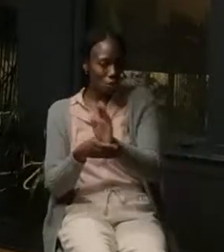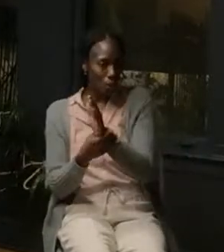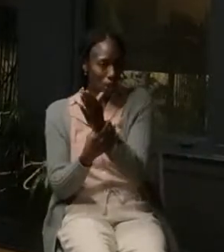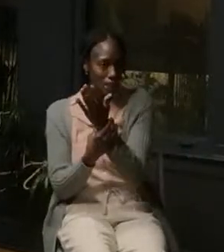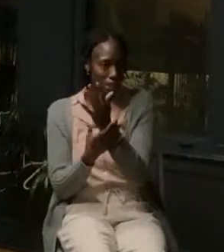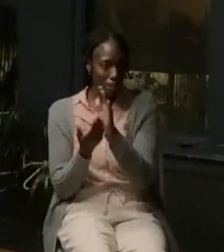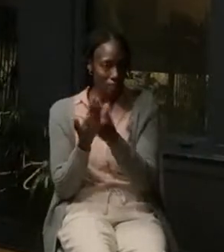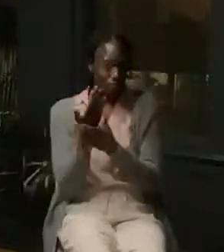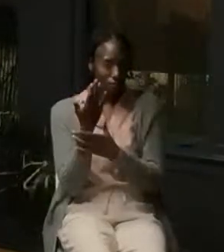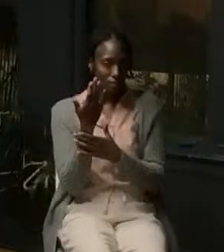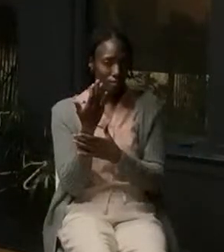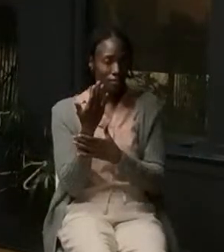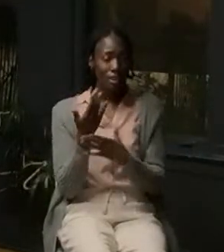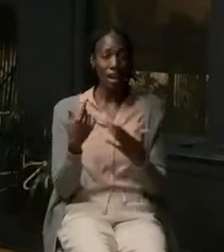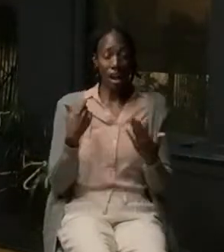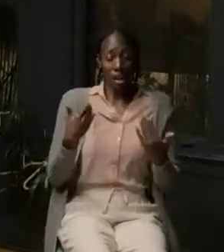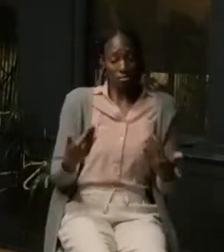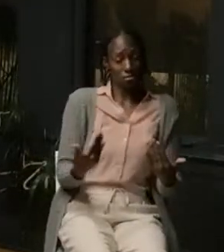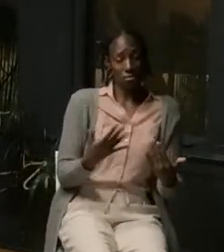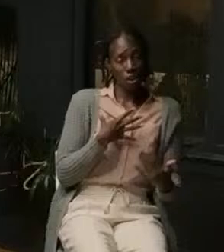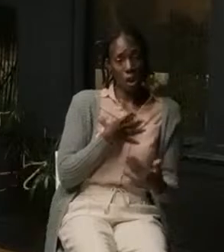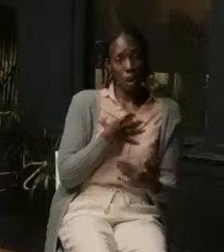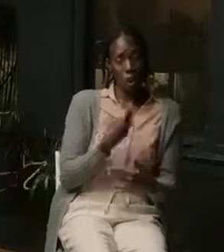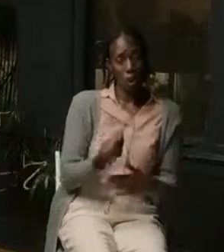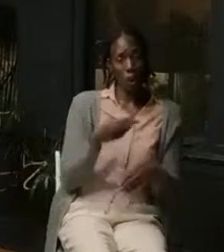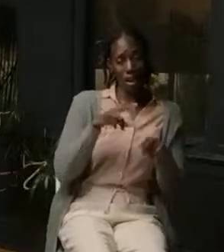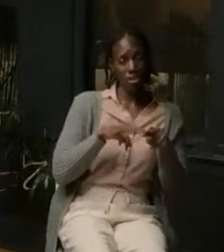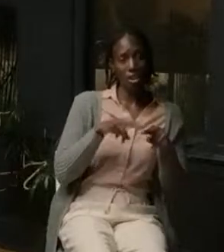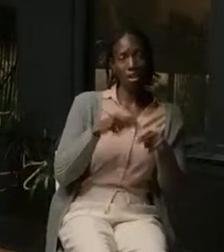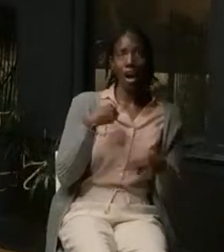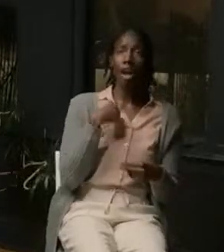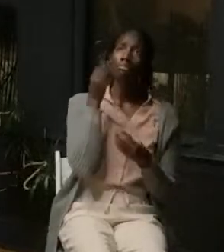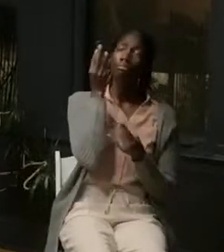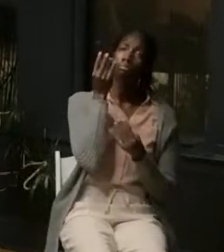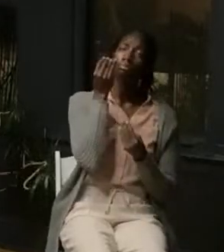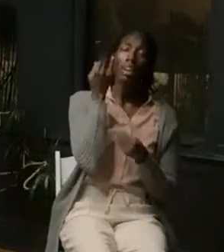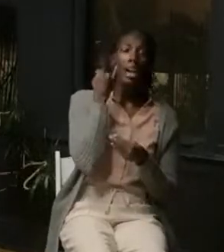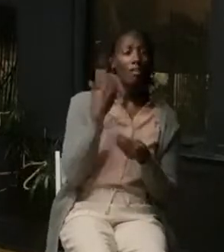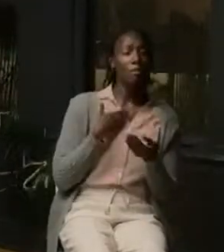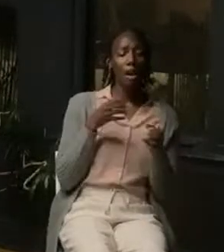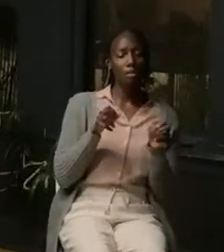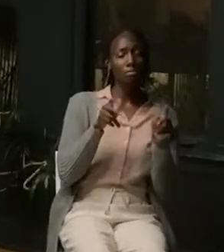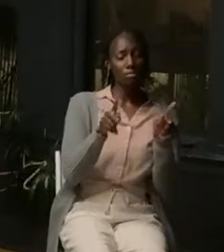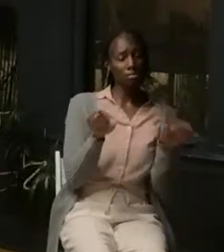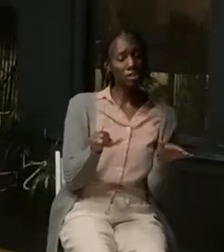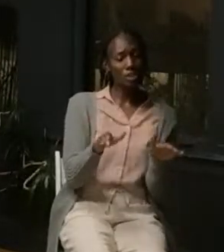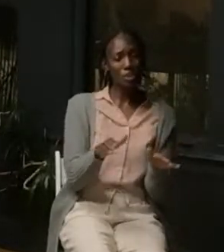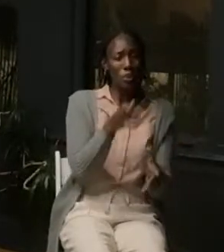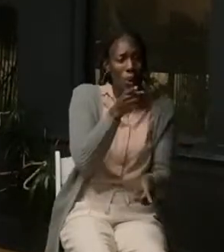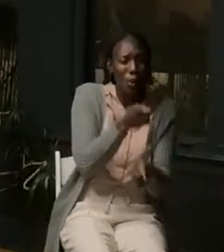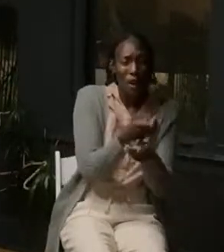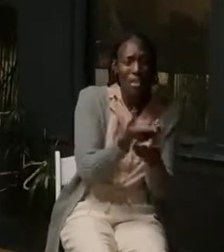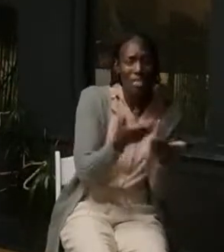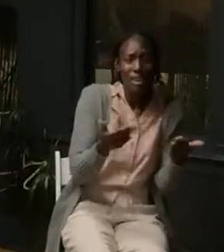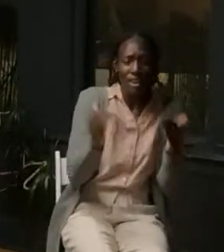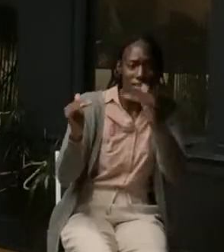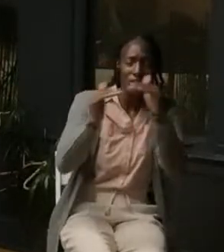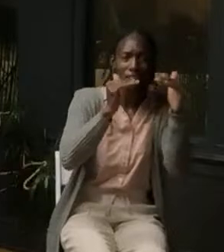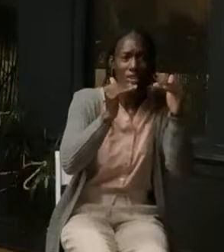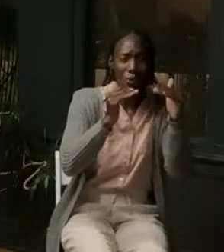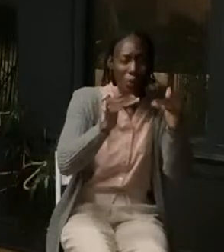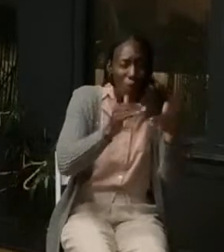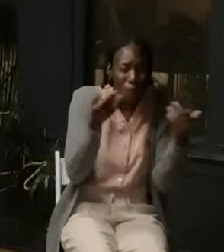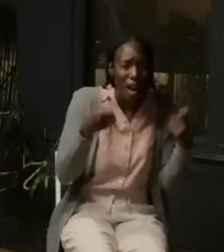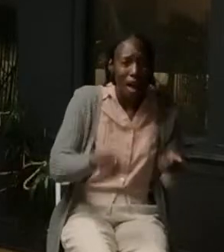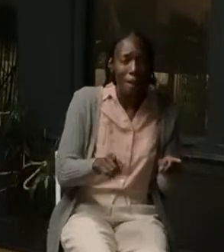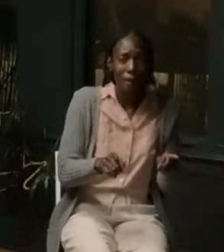chair, I wondered if my chance to do a right thing and just would ever come. Is this